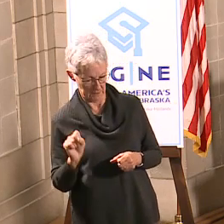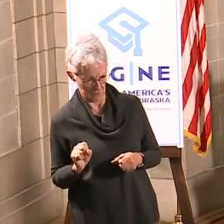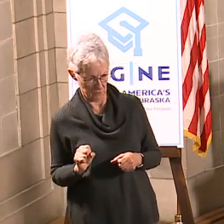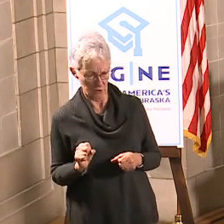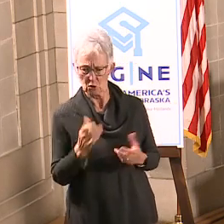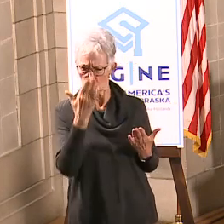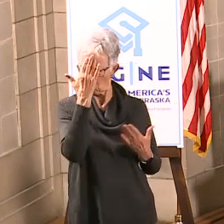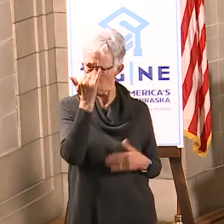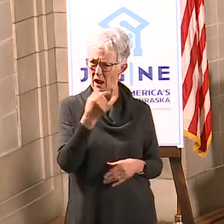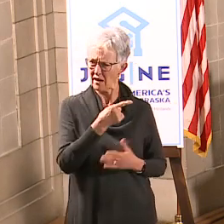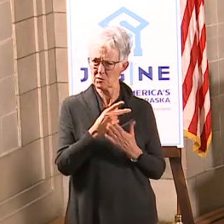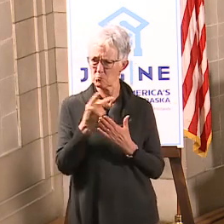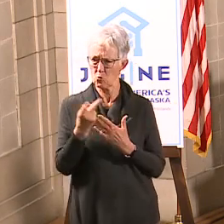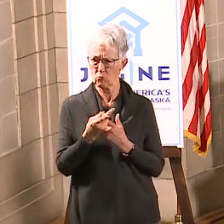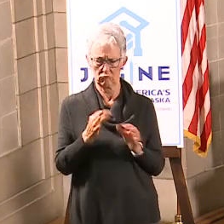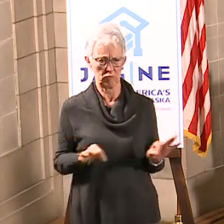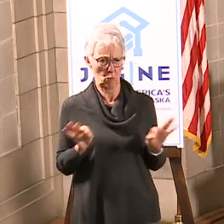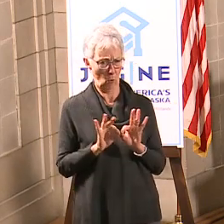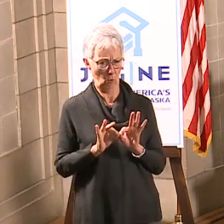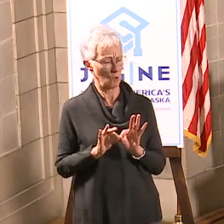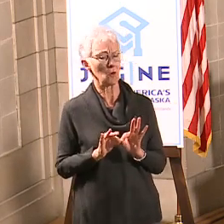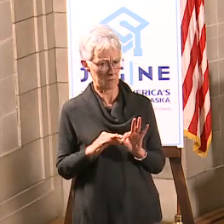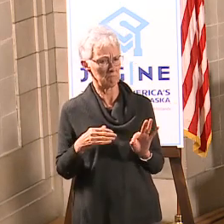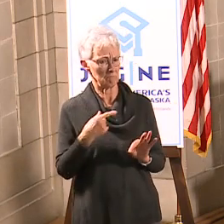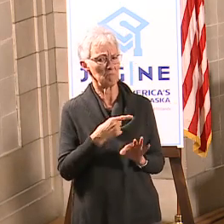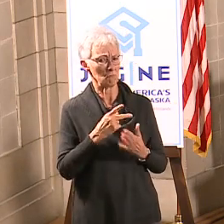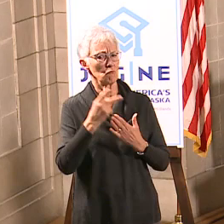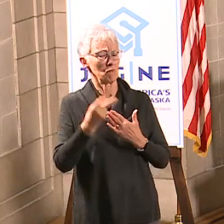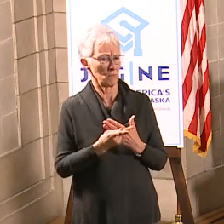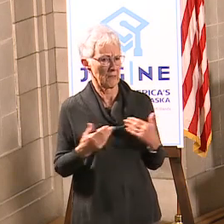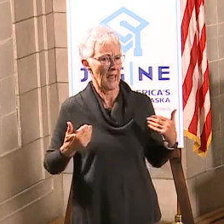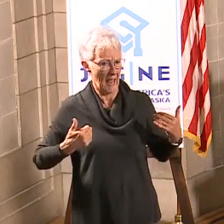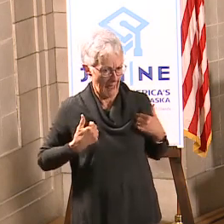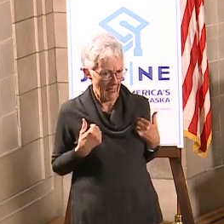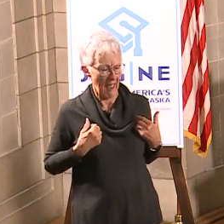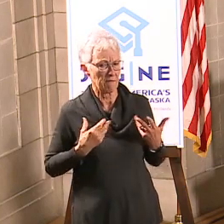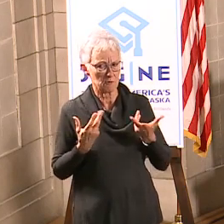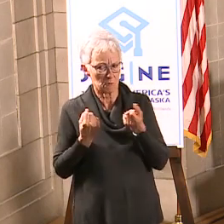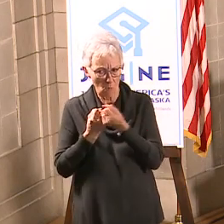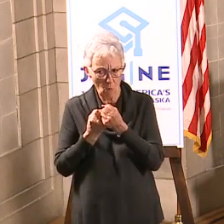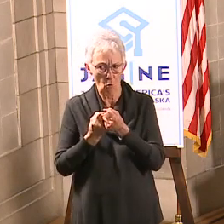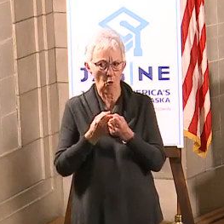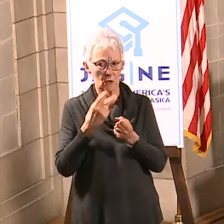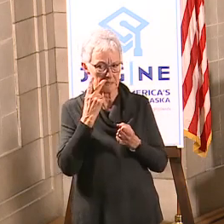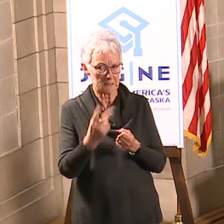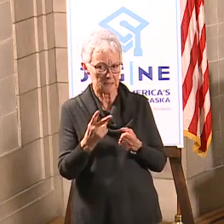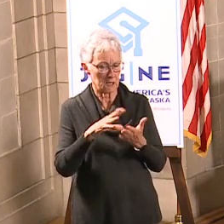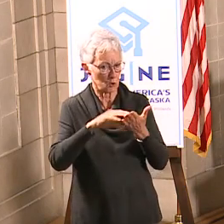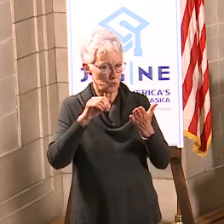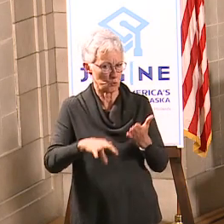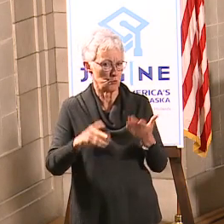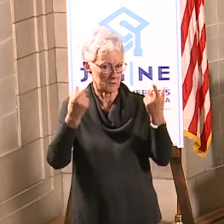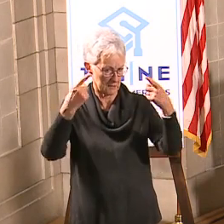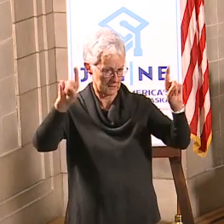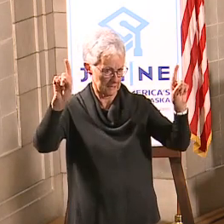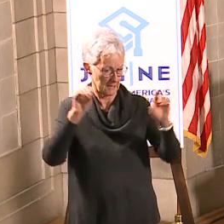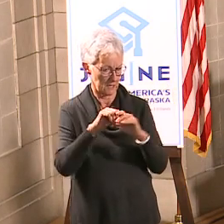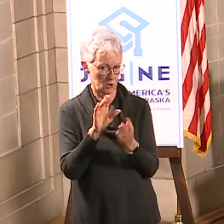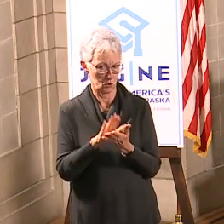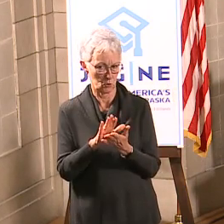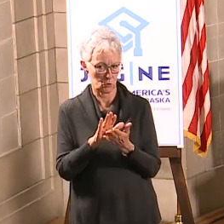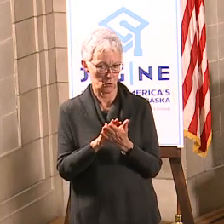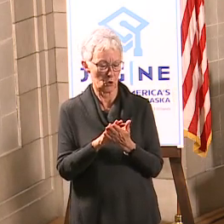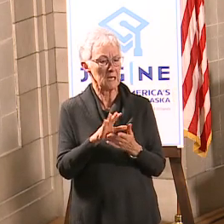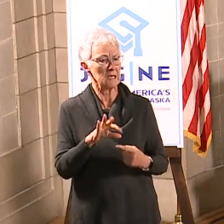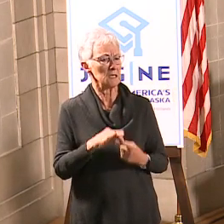sees results. It is a program that extends help to students who experience or face significant barriers to being successful at school and may run the